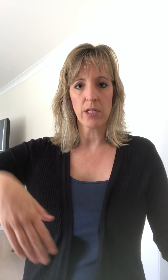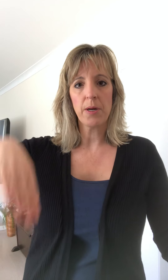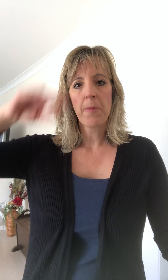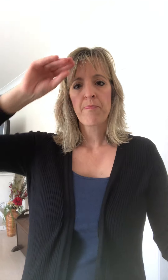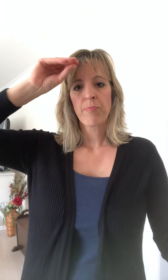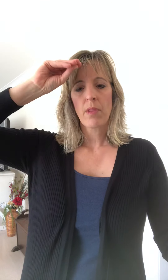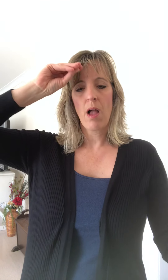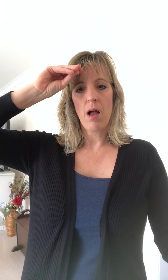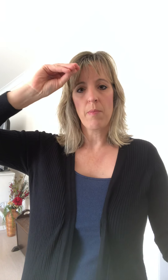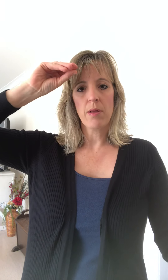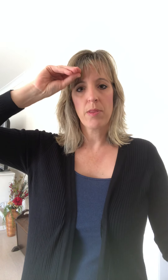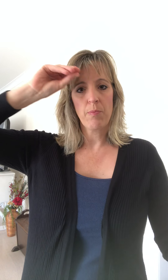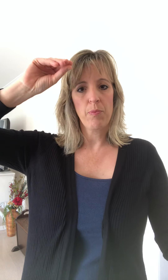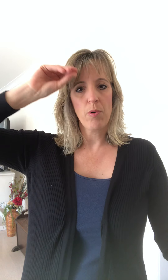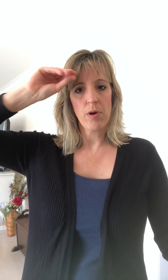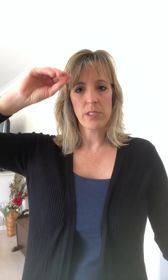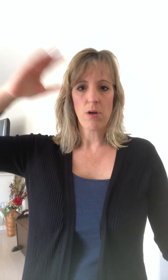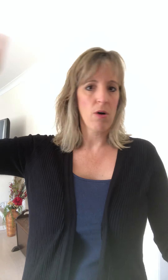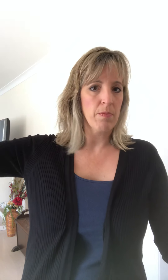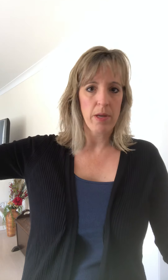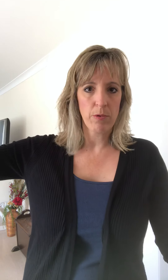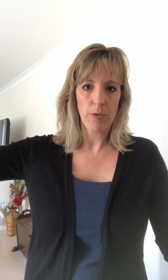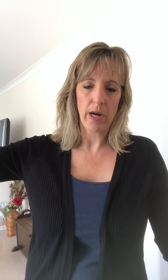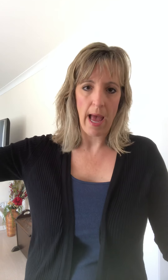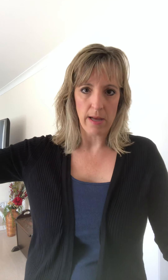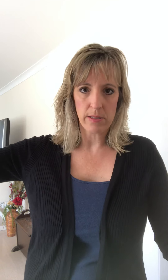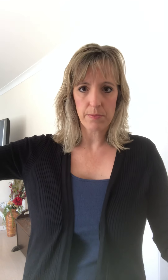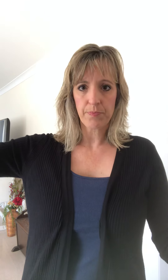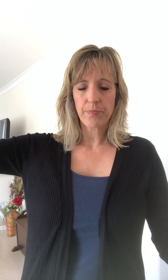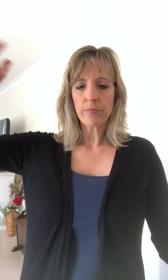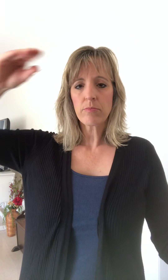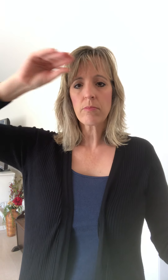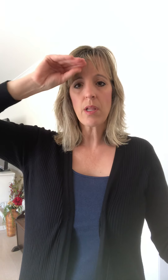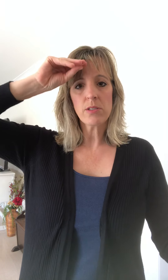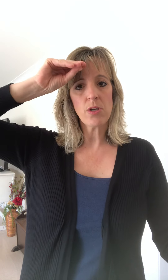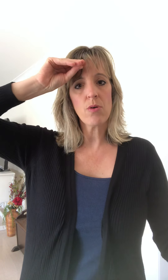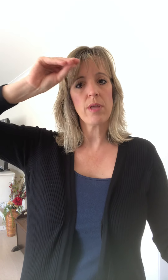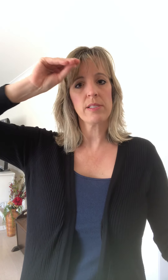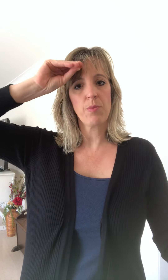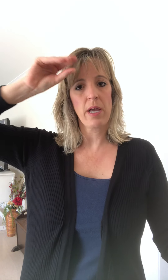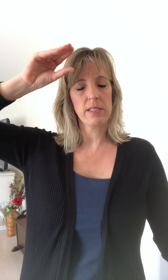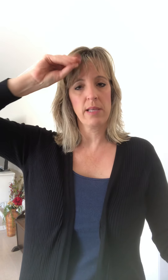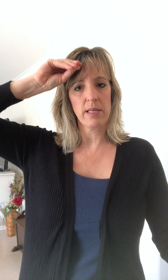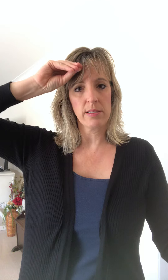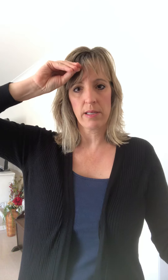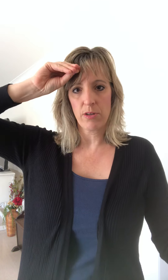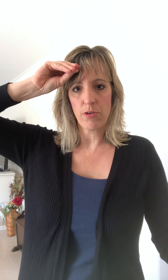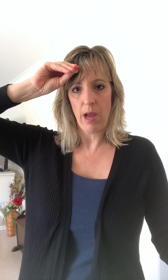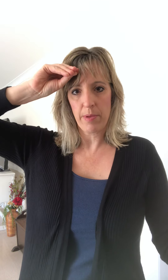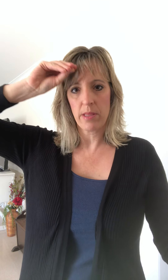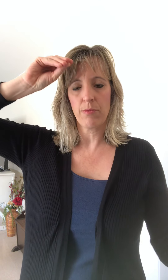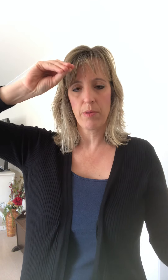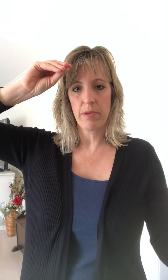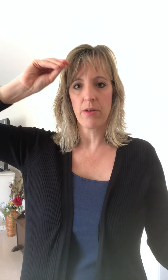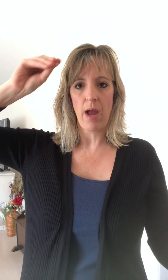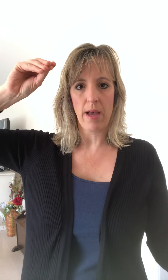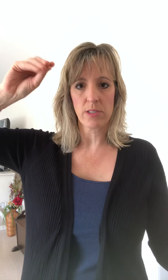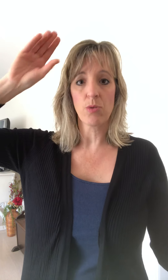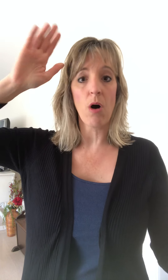here, the boys, all the men would wear hats. So that's why it's like they're grabbing the rim of their hat. So all